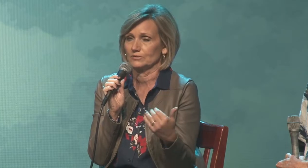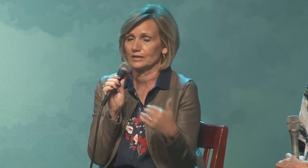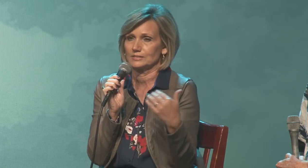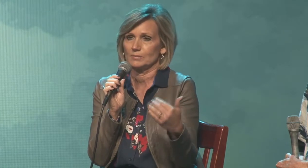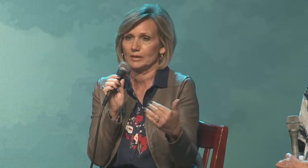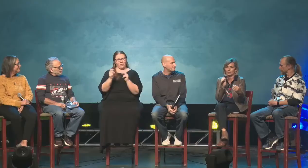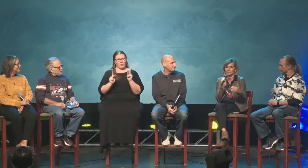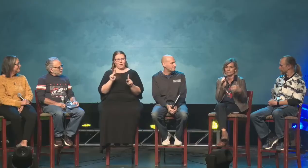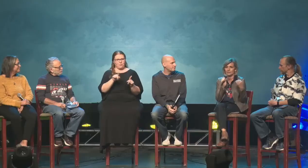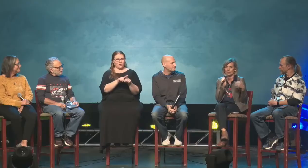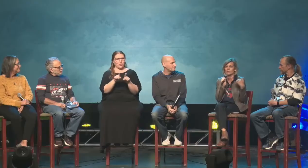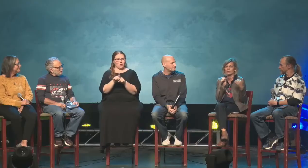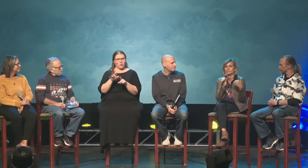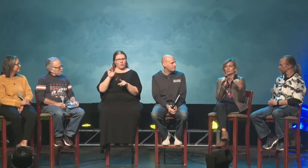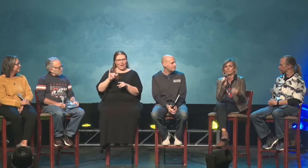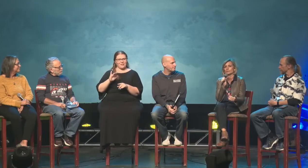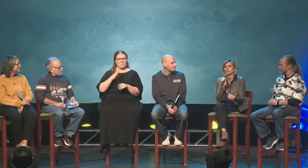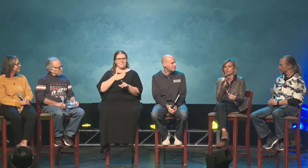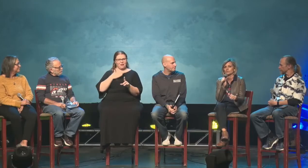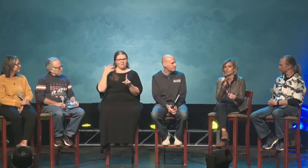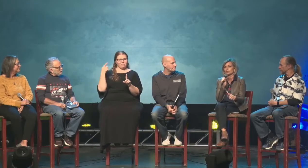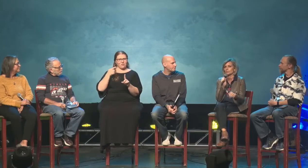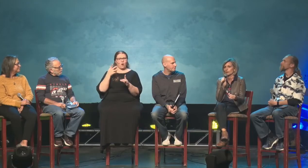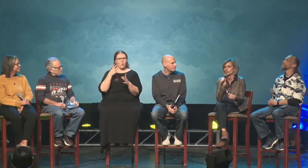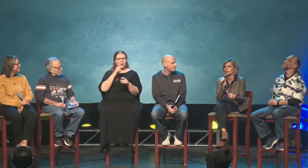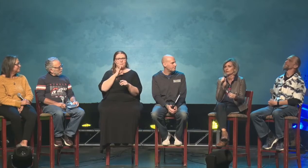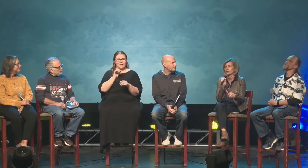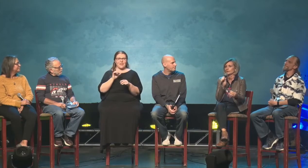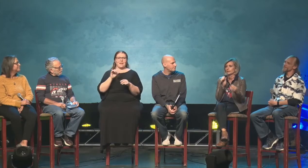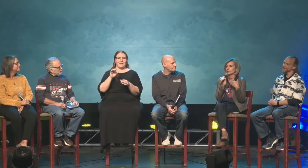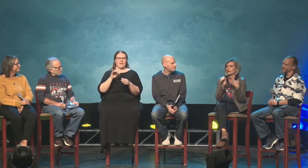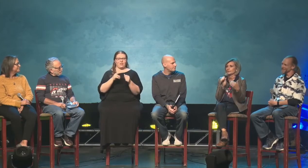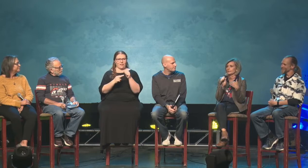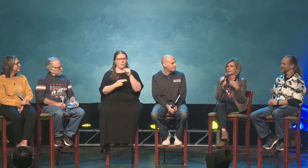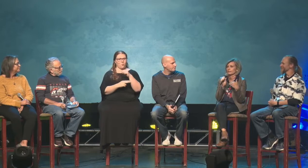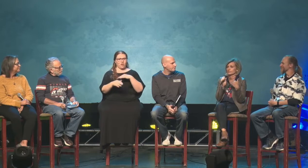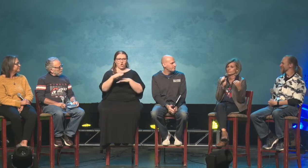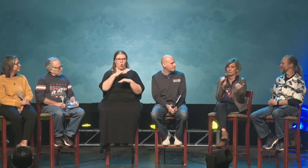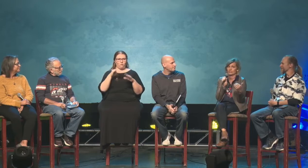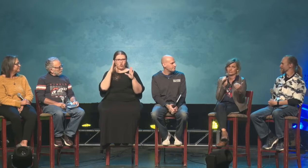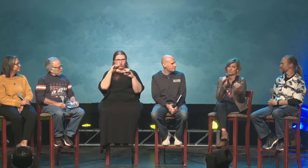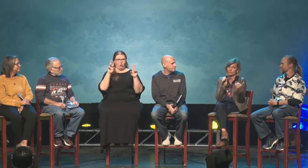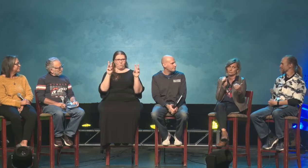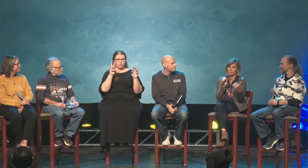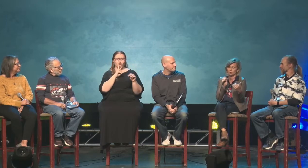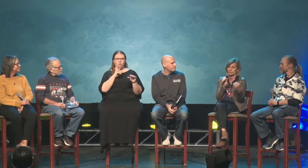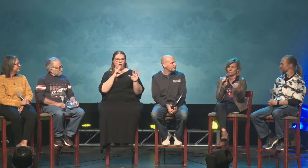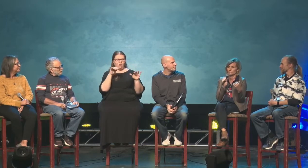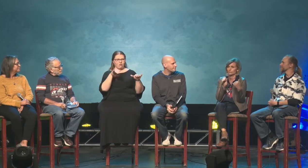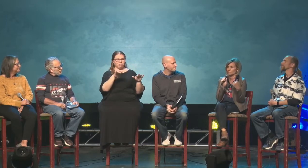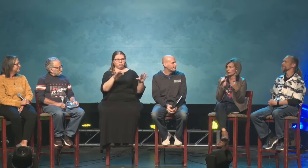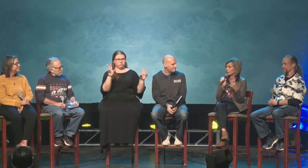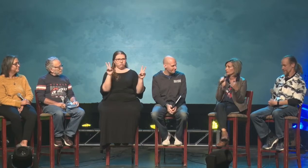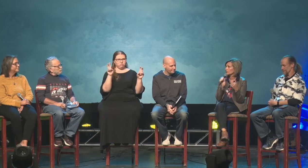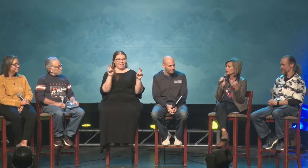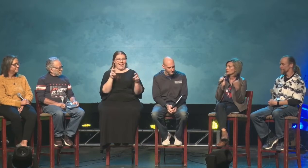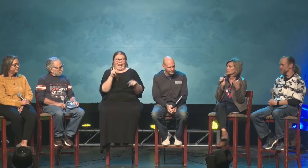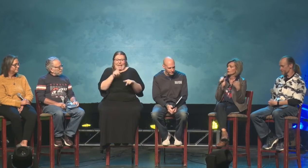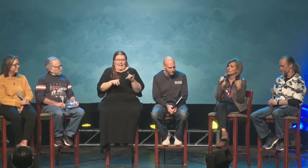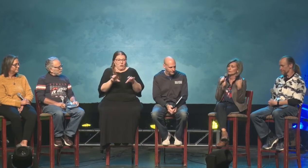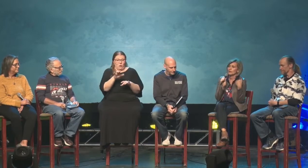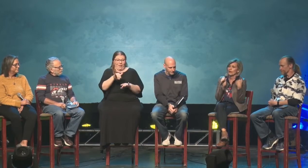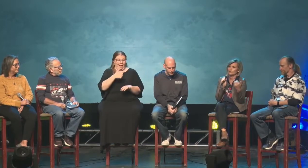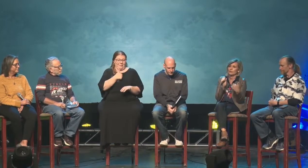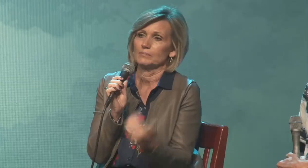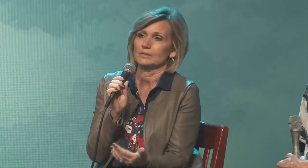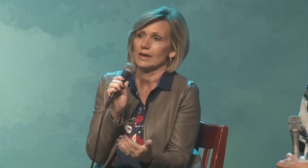I'll turn that into my anthem. Like, I want to be that bridge over troubled water. And I can't, because we've been in some troubled water here for a while.